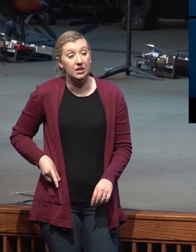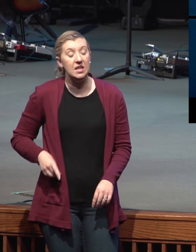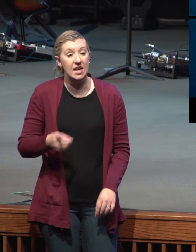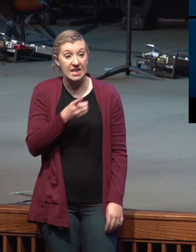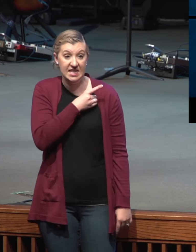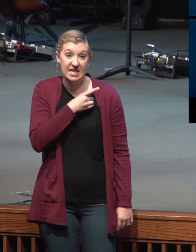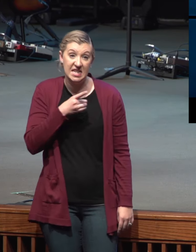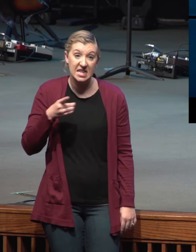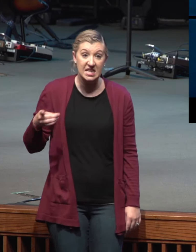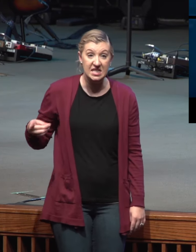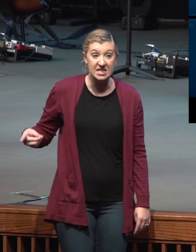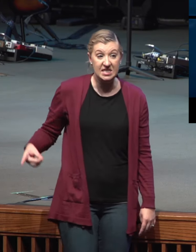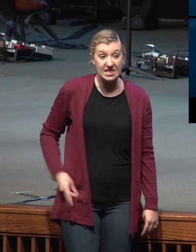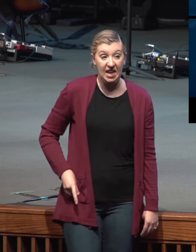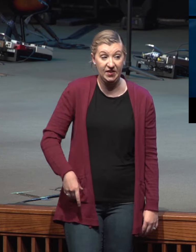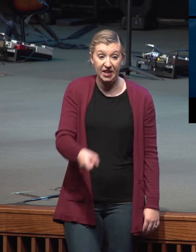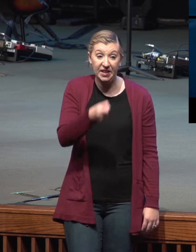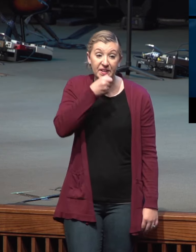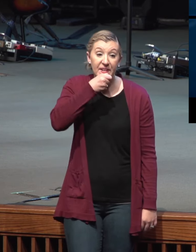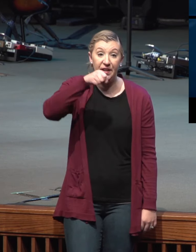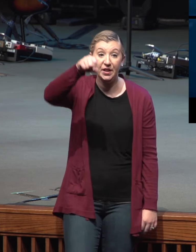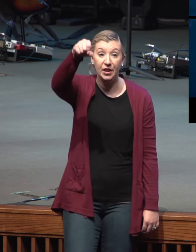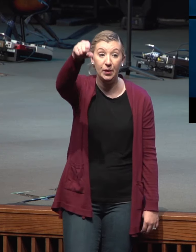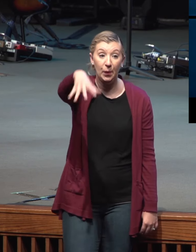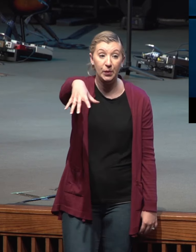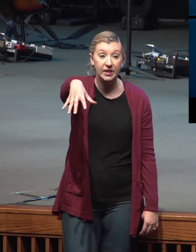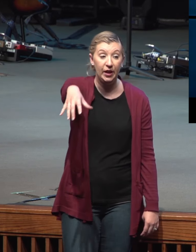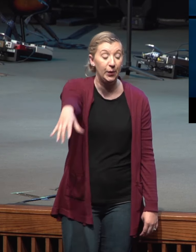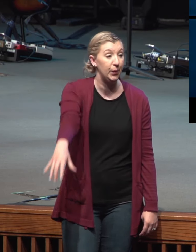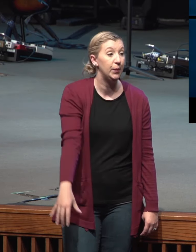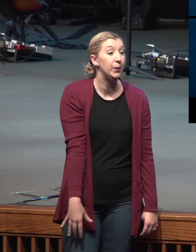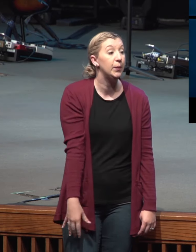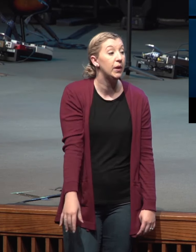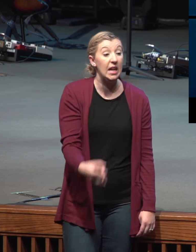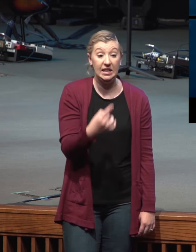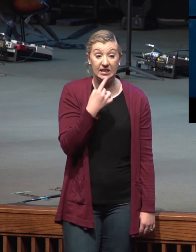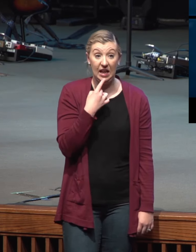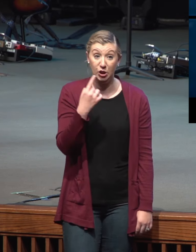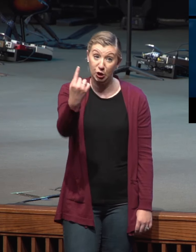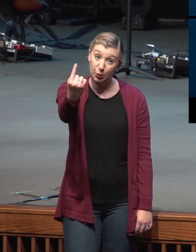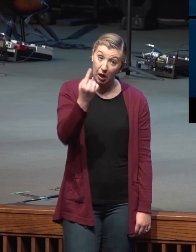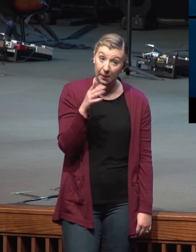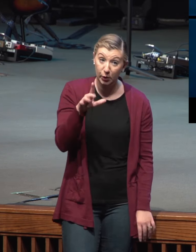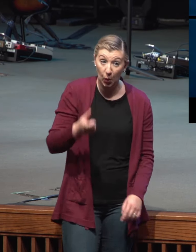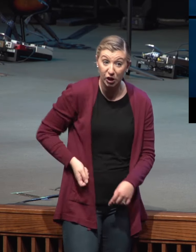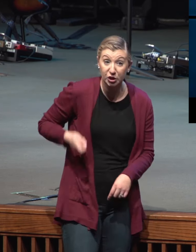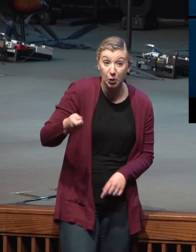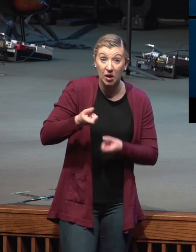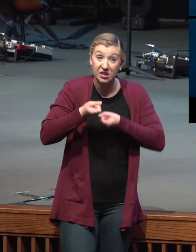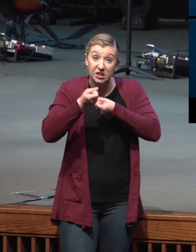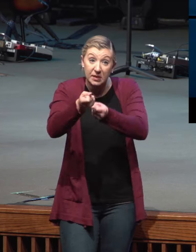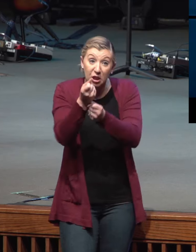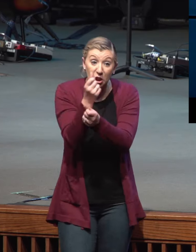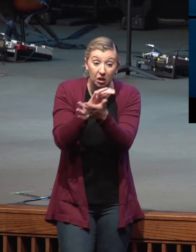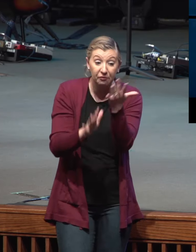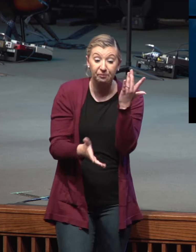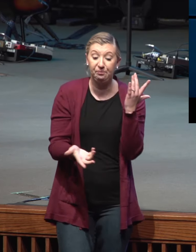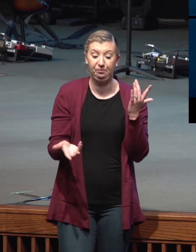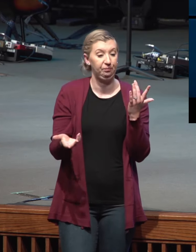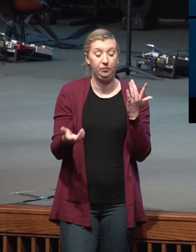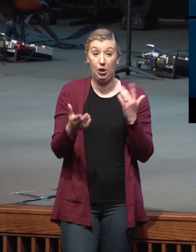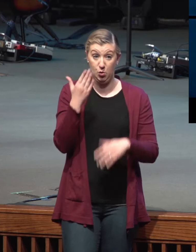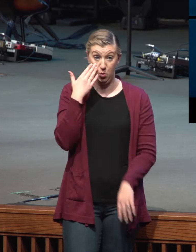throws it down. He says, you come to me with your sword, spear, and javelin,